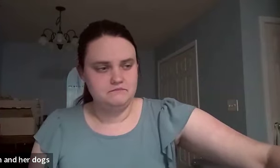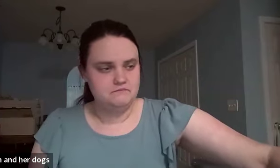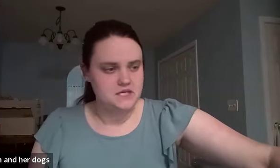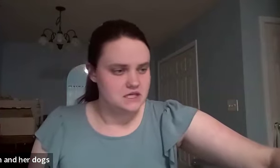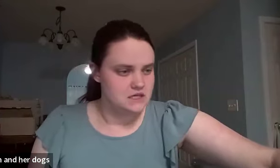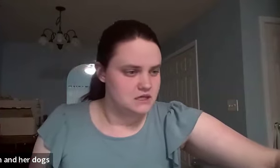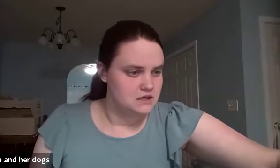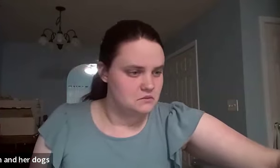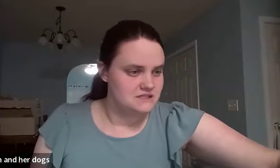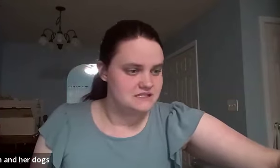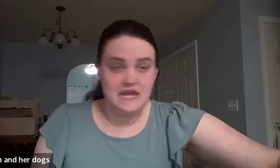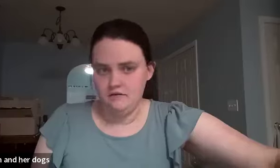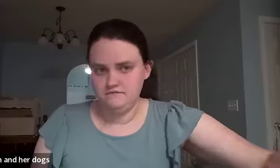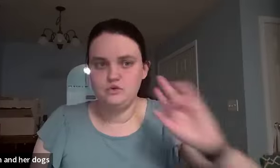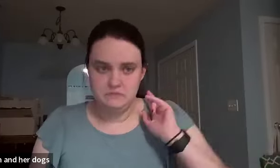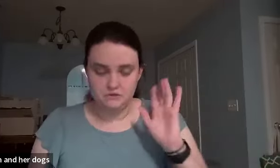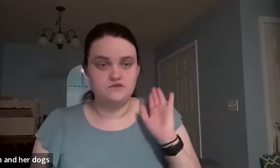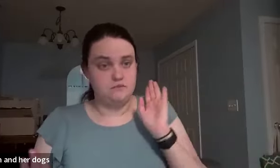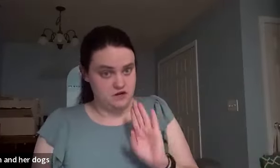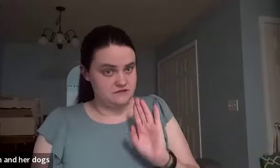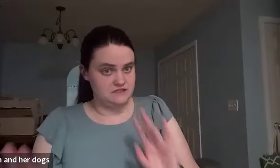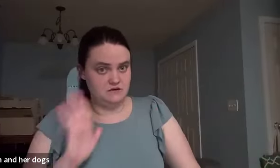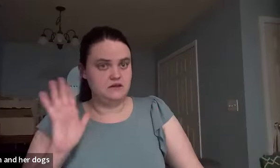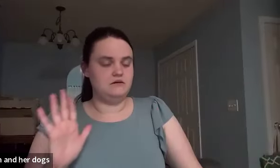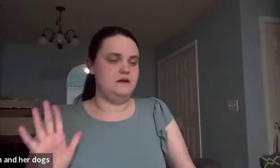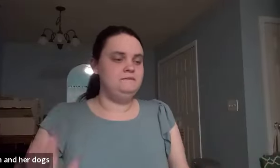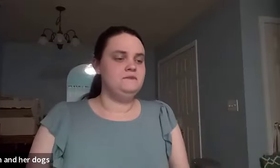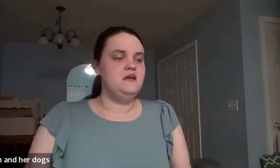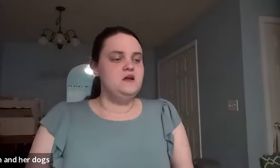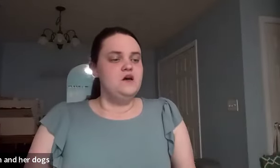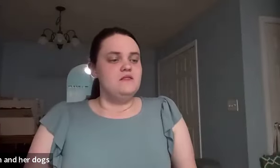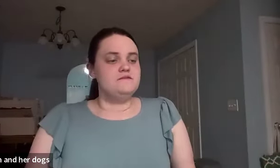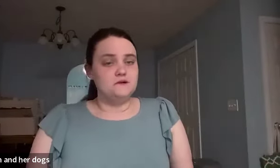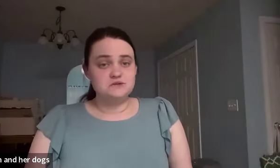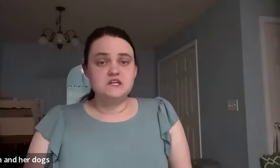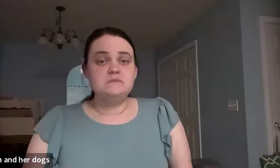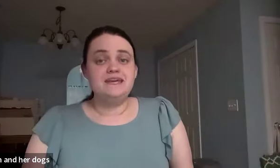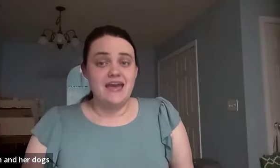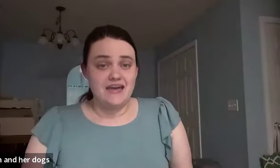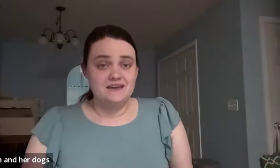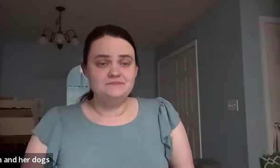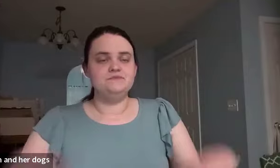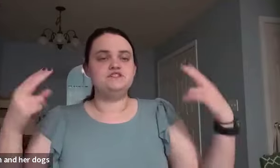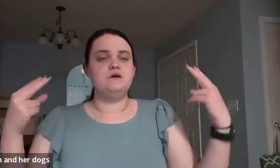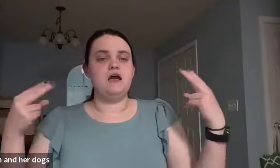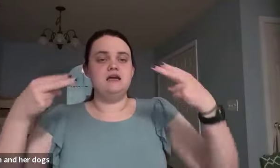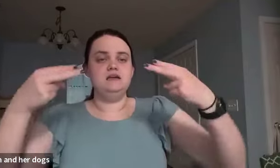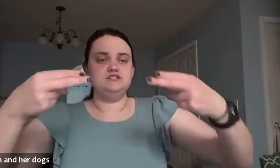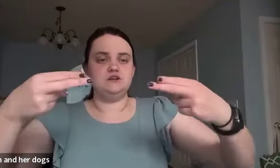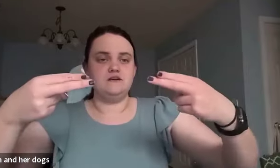really big ones. Yeah, 3 big ones for the breakfast area. Okay. The first one's going to be egg. So egg is you're going to